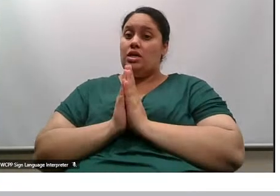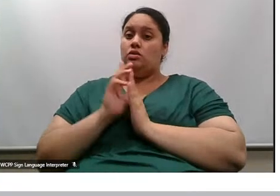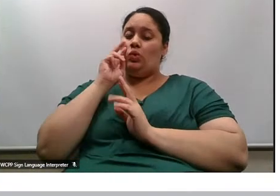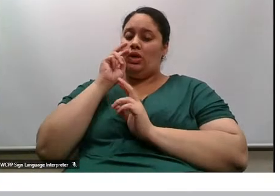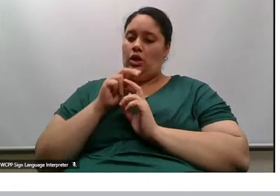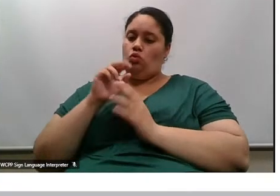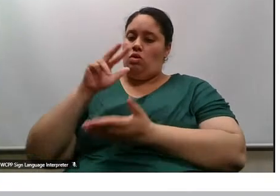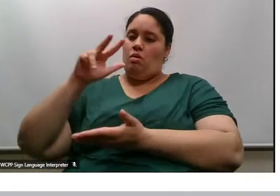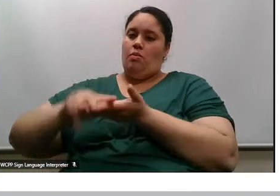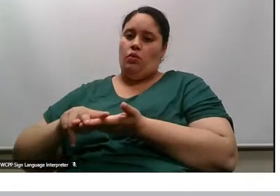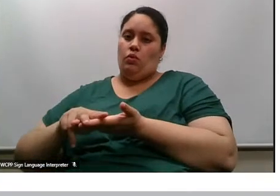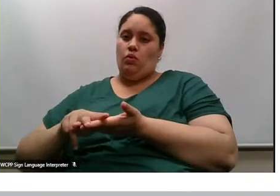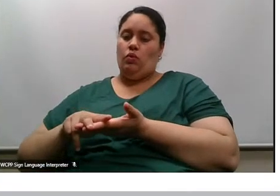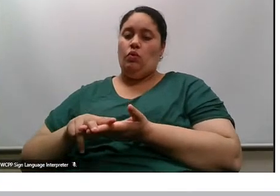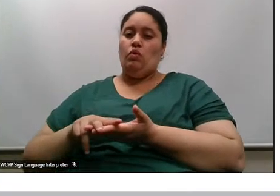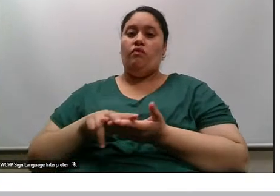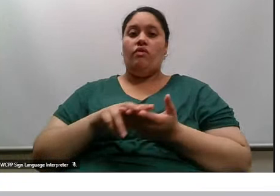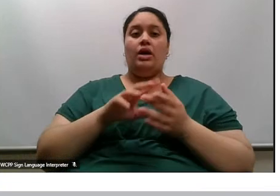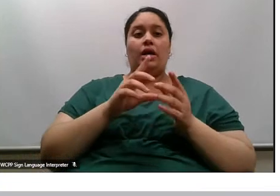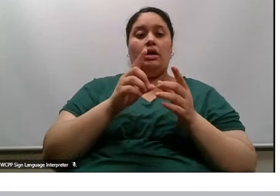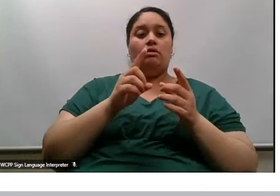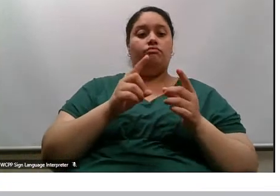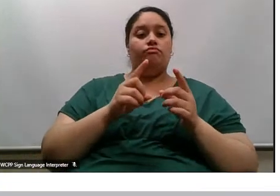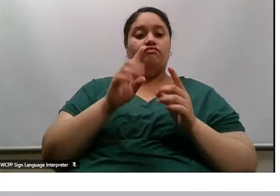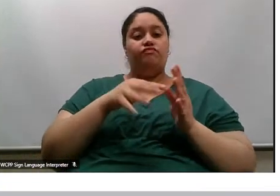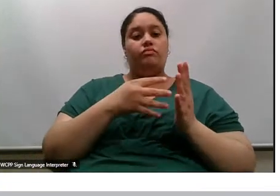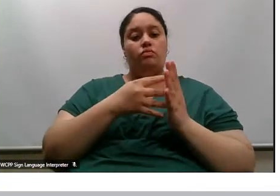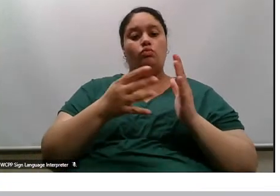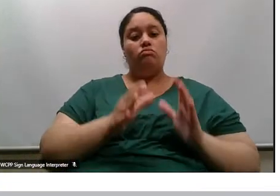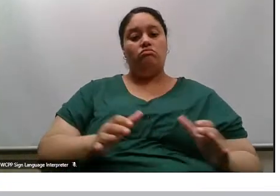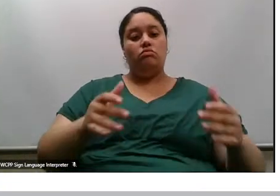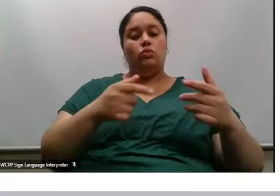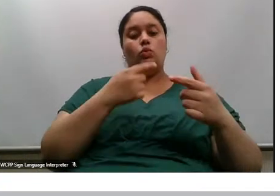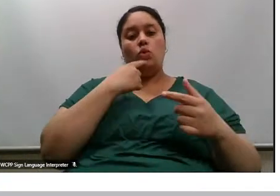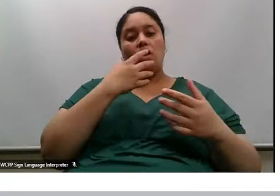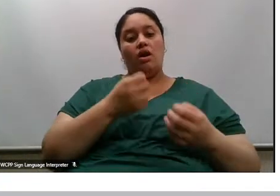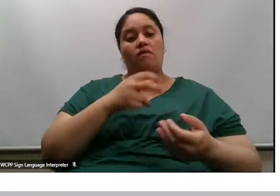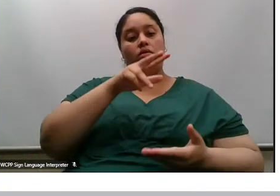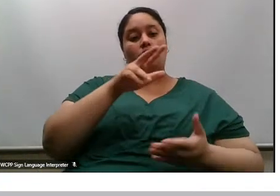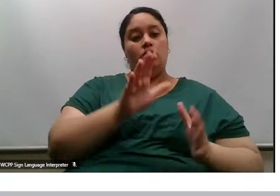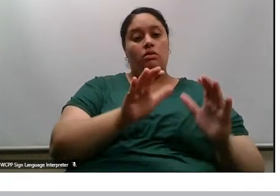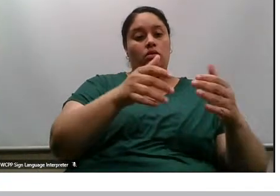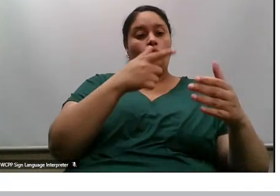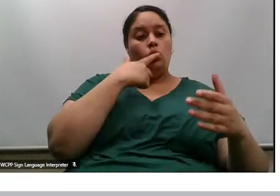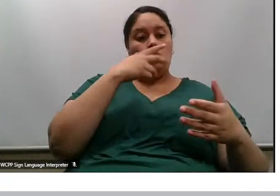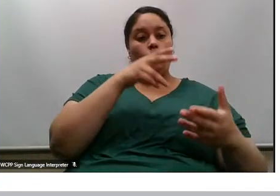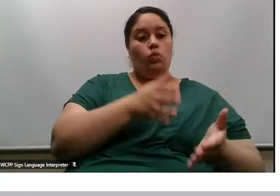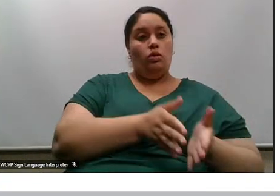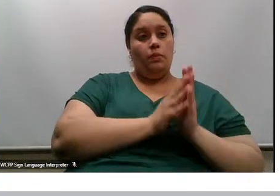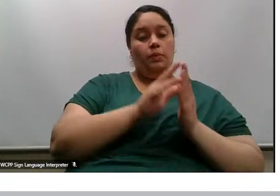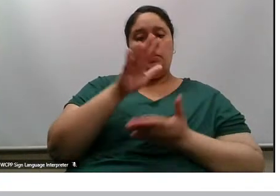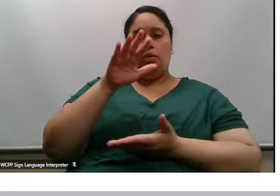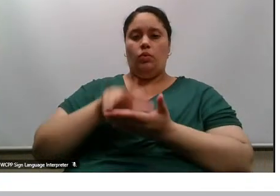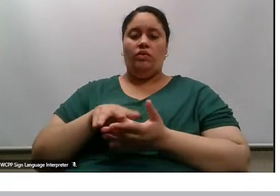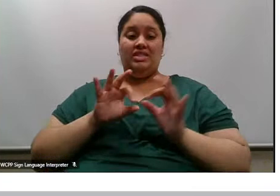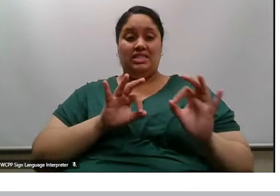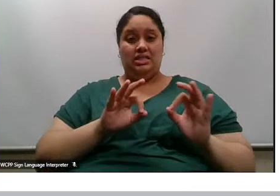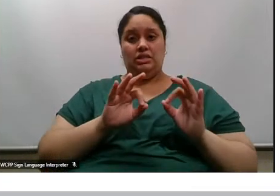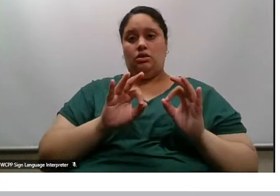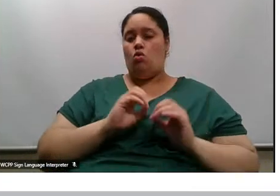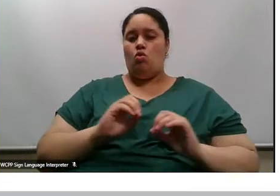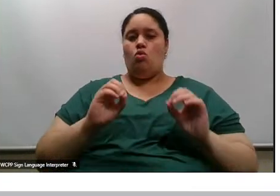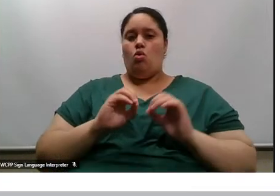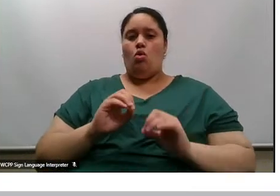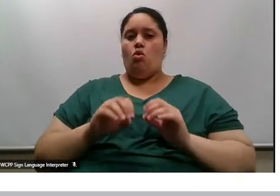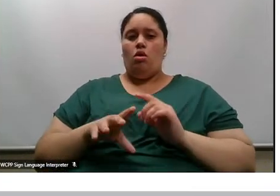there's an approver. There's a delegation framework which assigns who requests, who approves. In this instance, no process was followed. Someone just picked up a